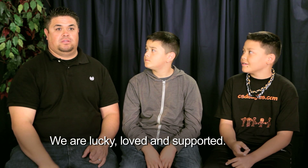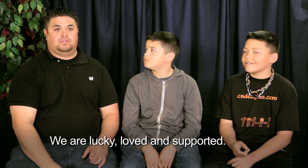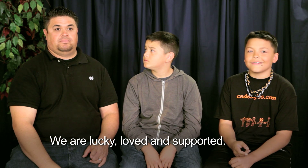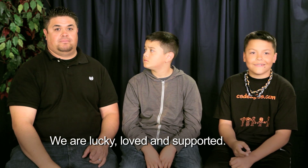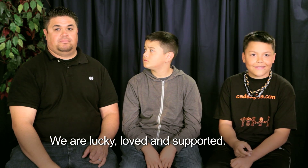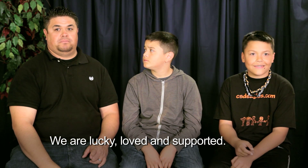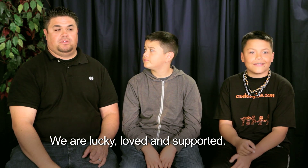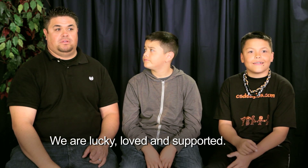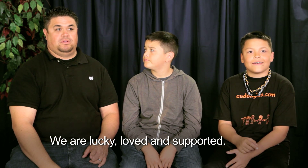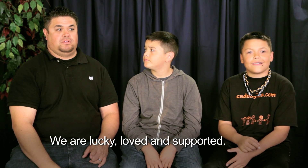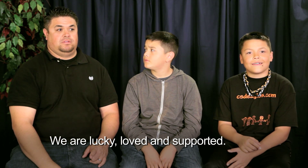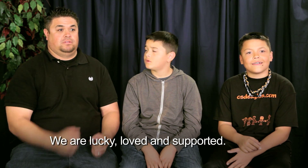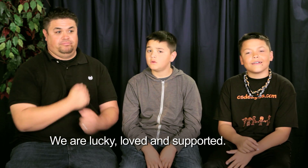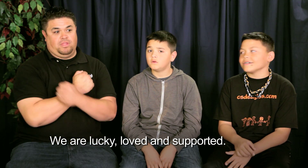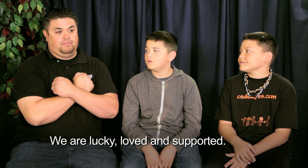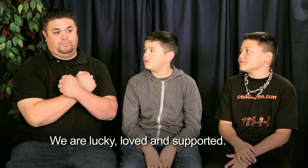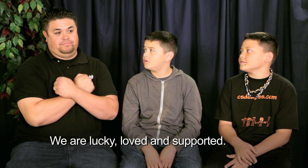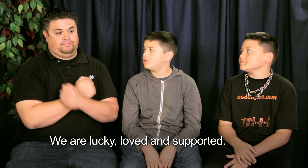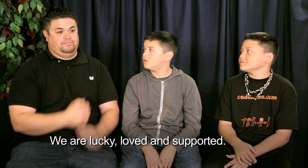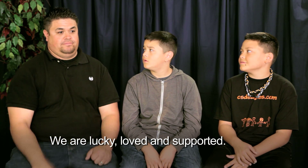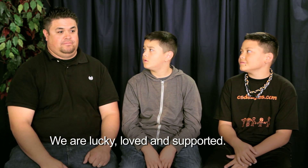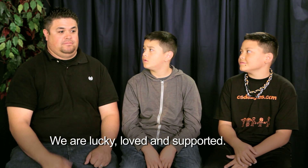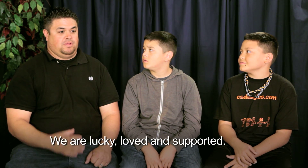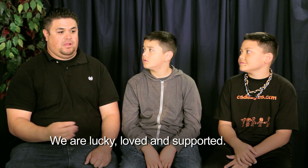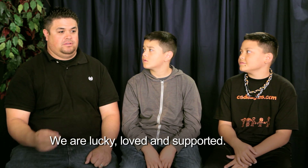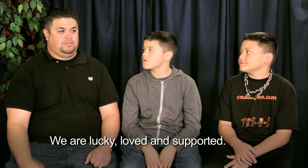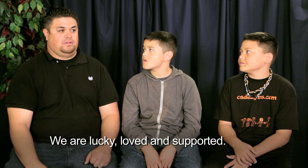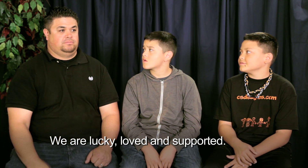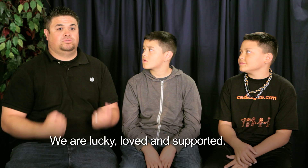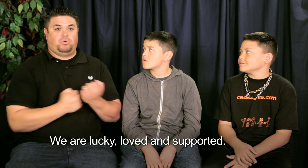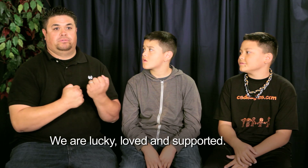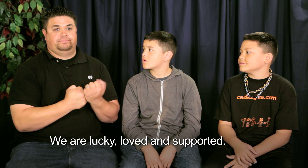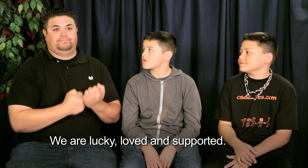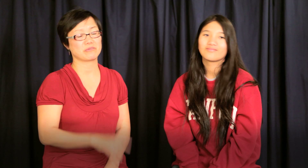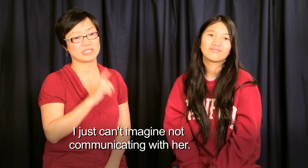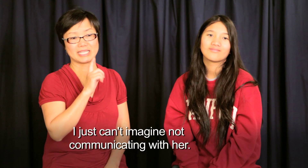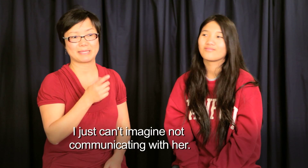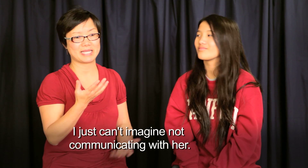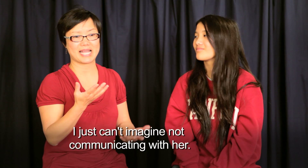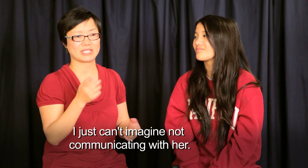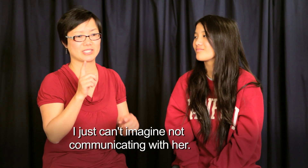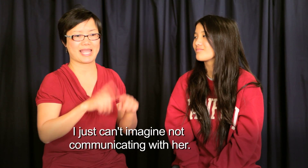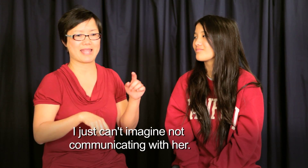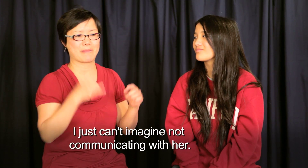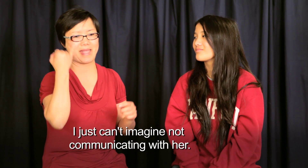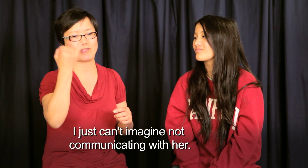loved, and supported. I just can't imagine not